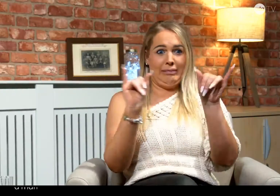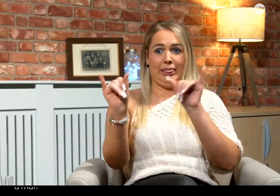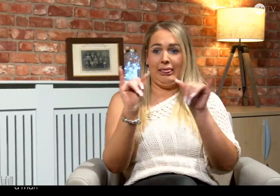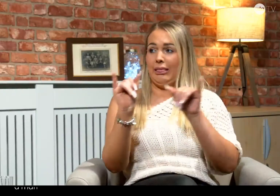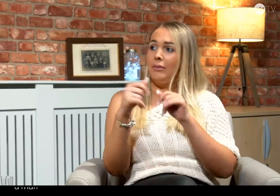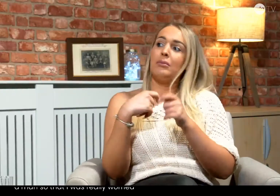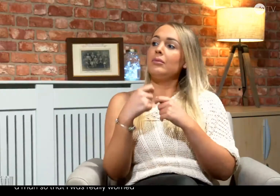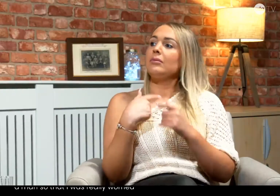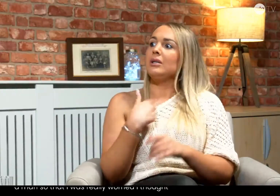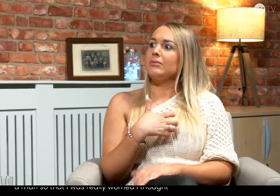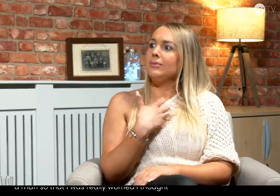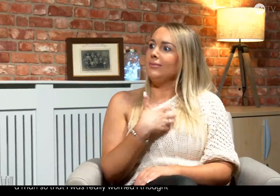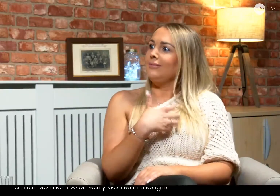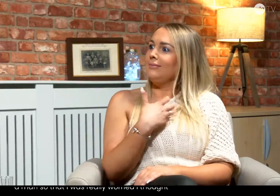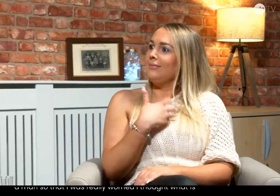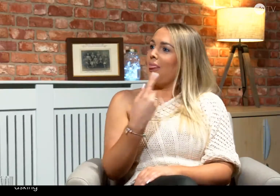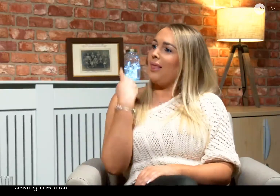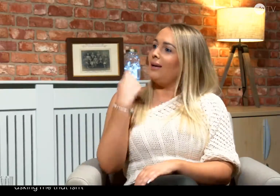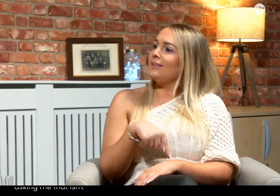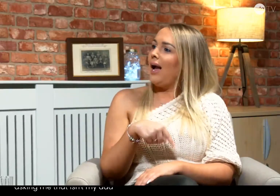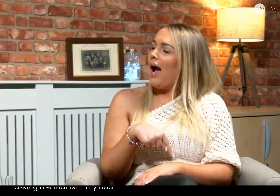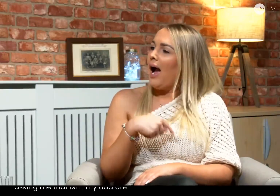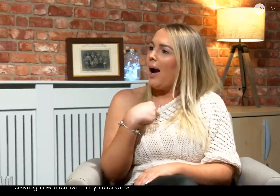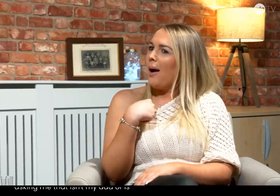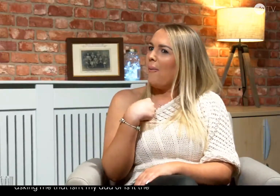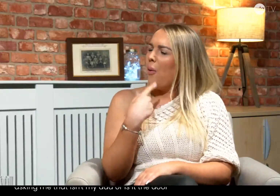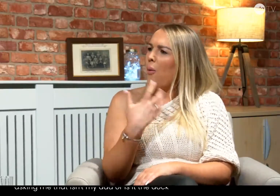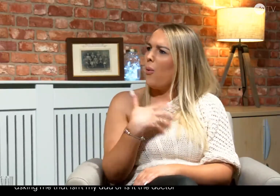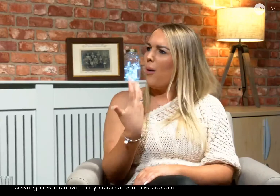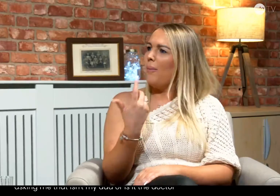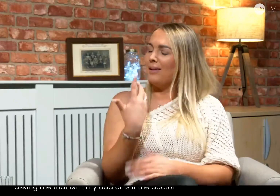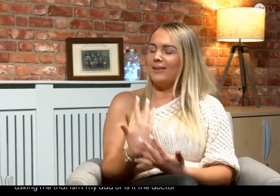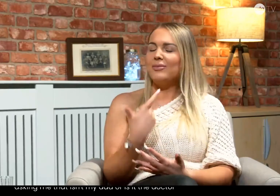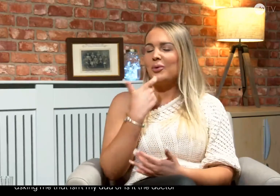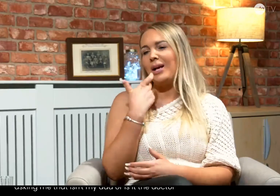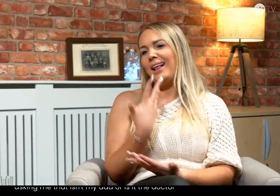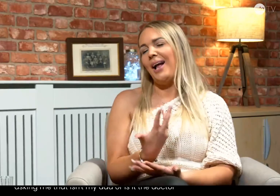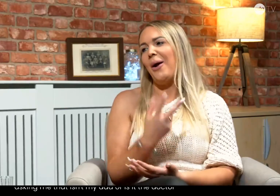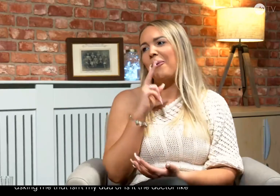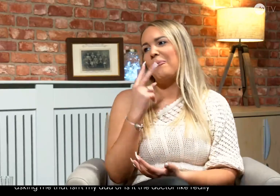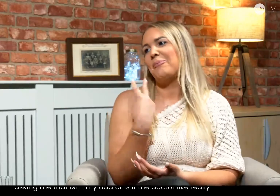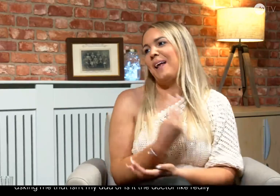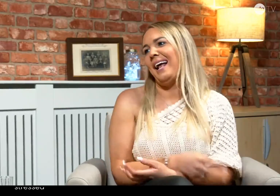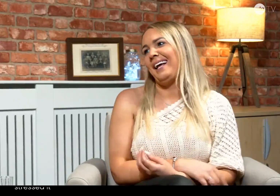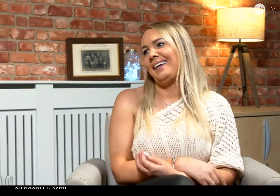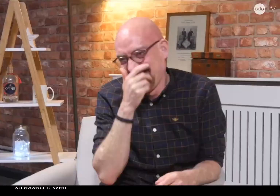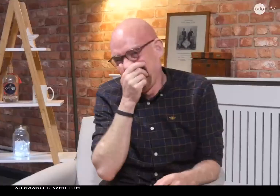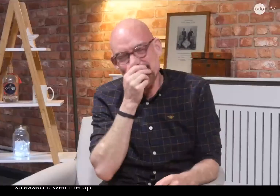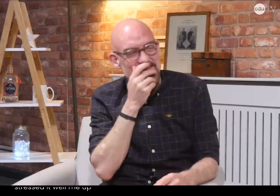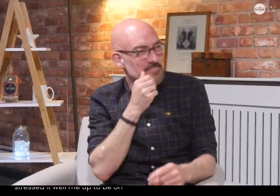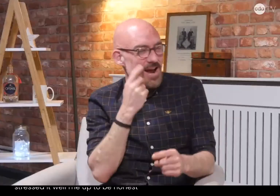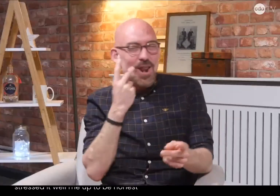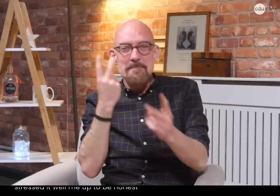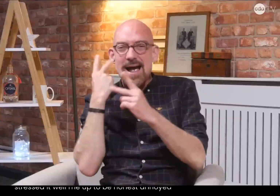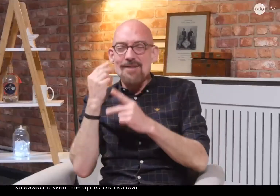me that? Is it my dad or is it the doctor? And I become like really stressed. It wound me up, to be honest. It annoyed me. But obviously looking back, I can laugh about it